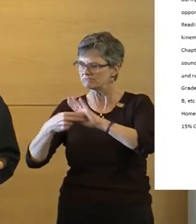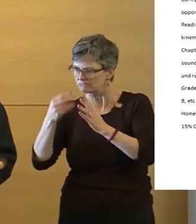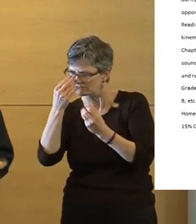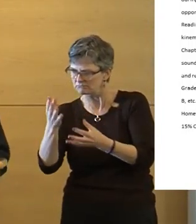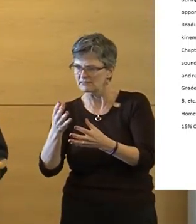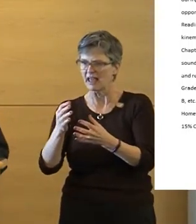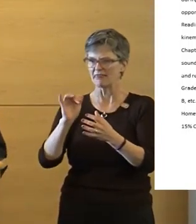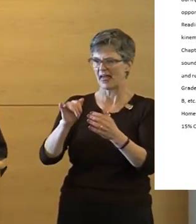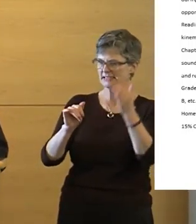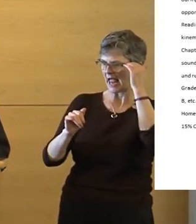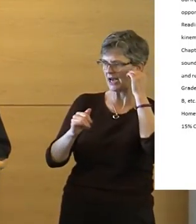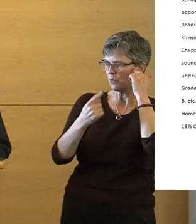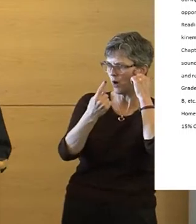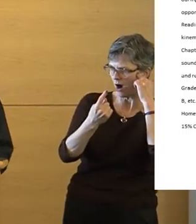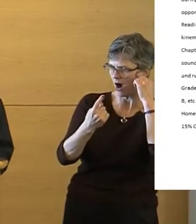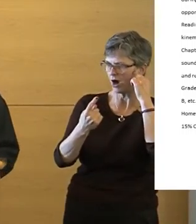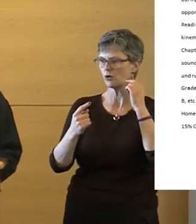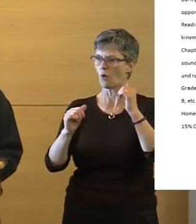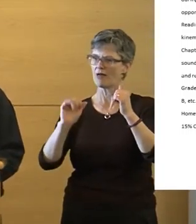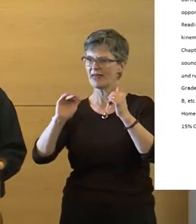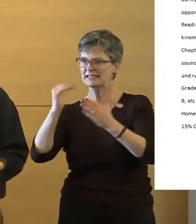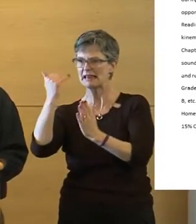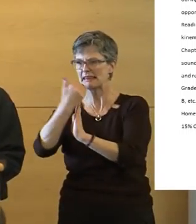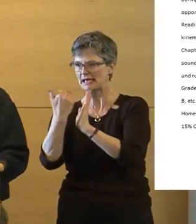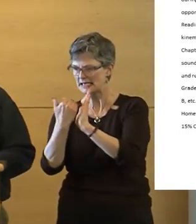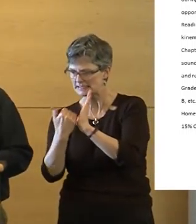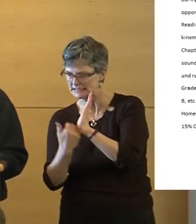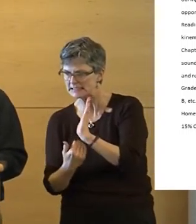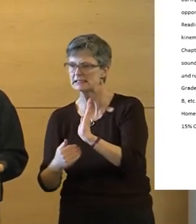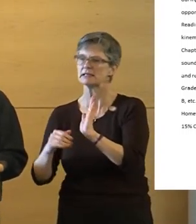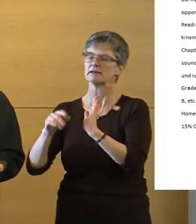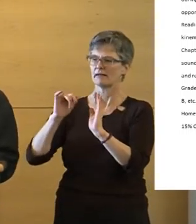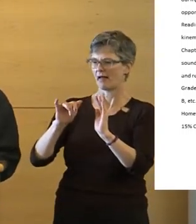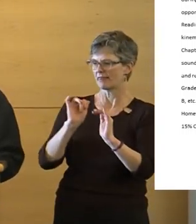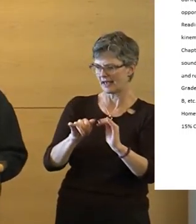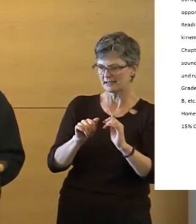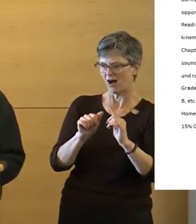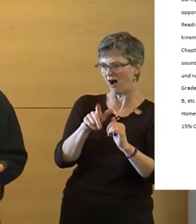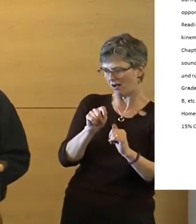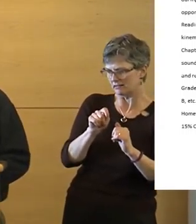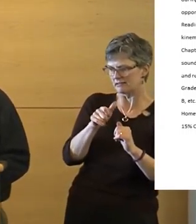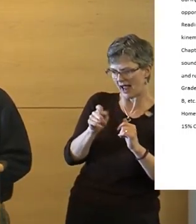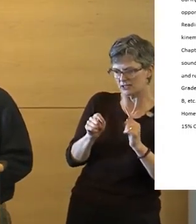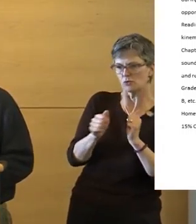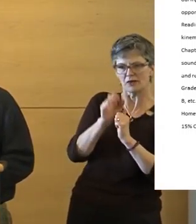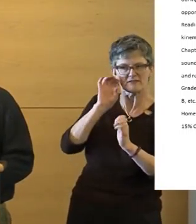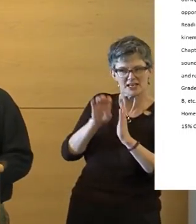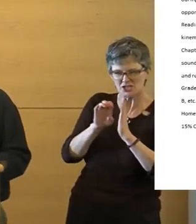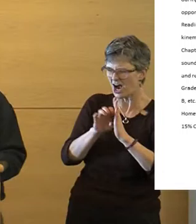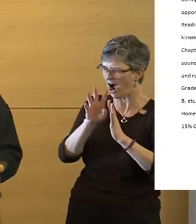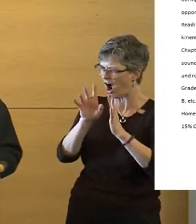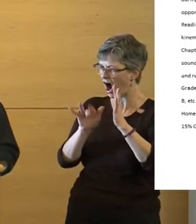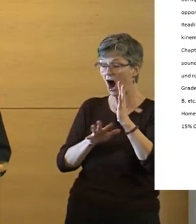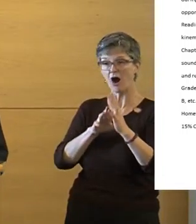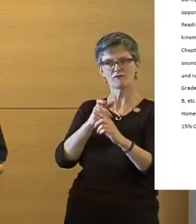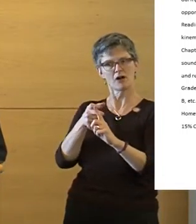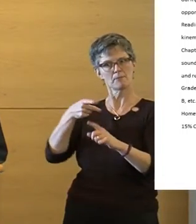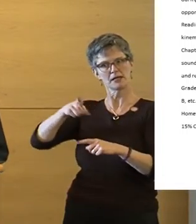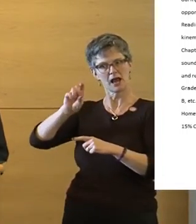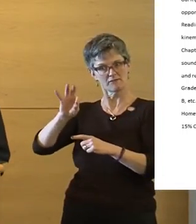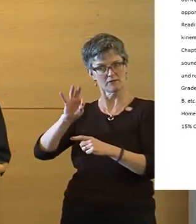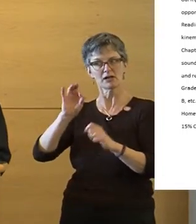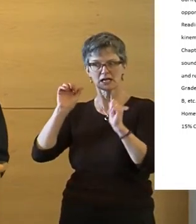want a document that has structure. And PDF has the ability to do all the same things that HTML does. It has